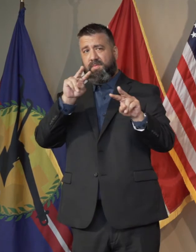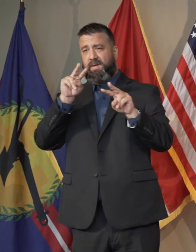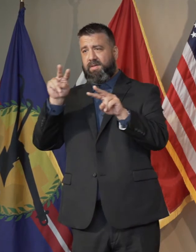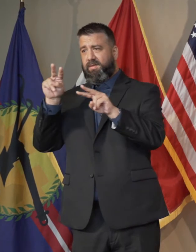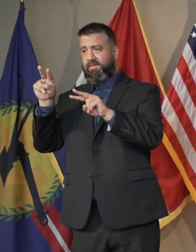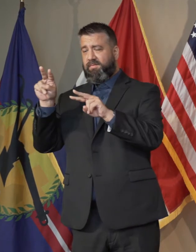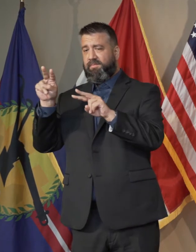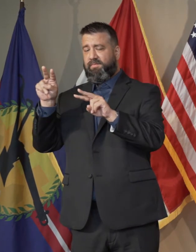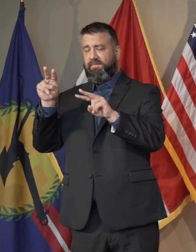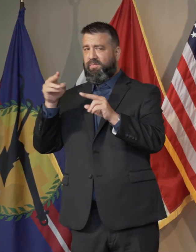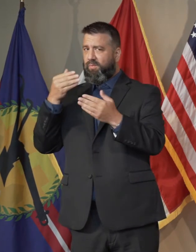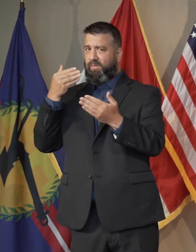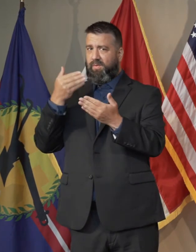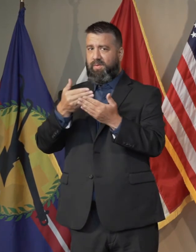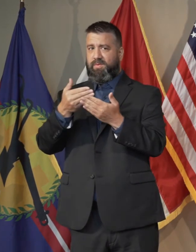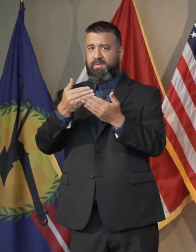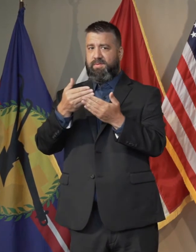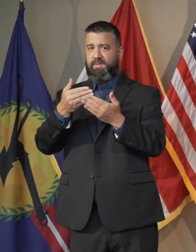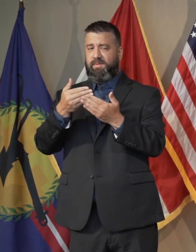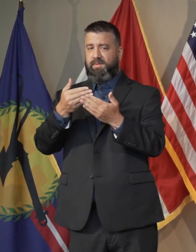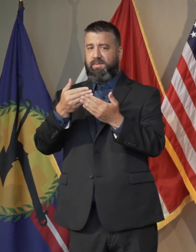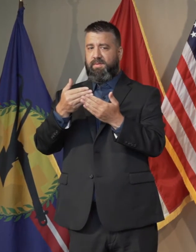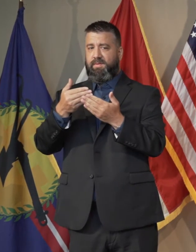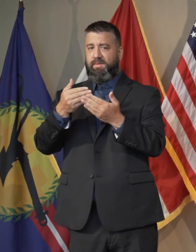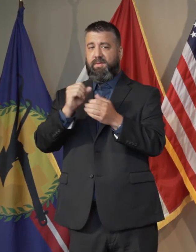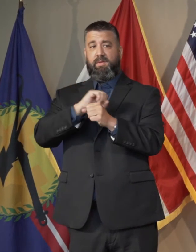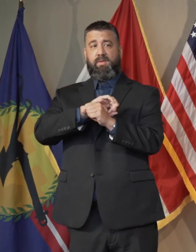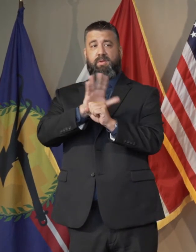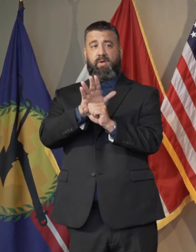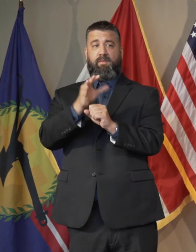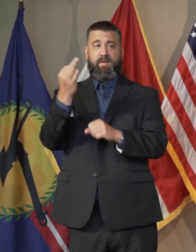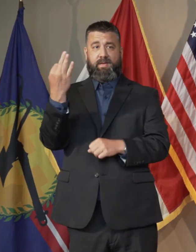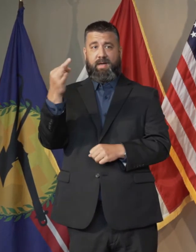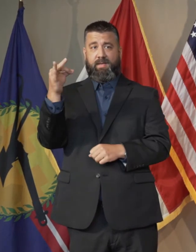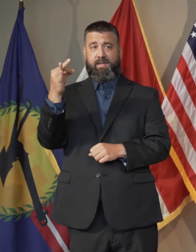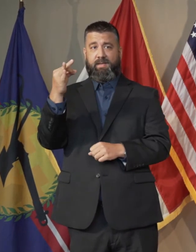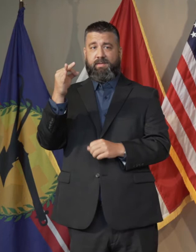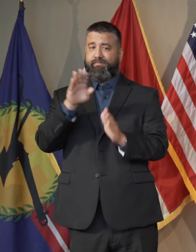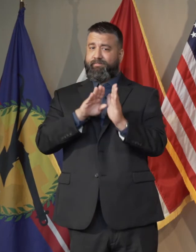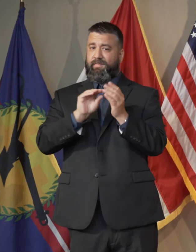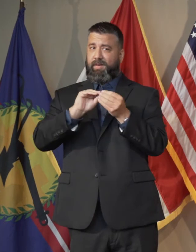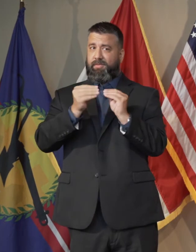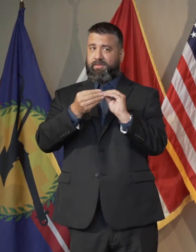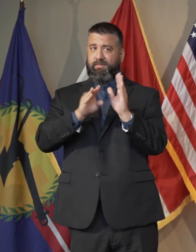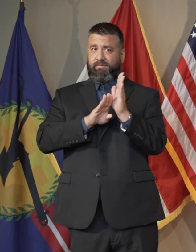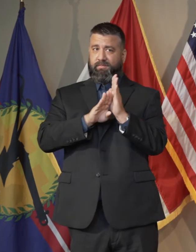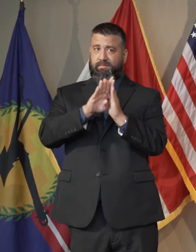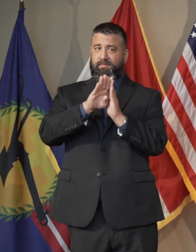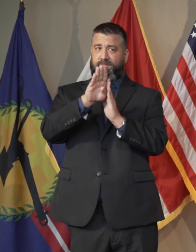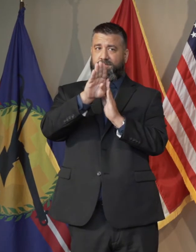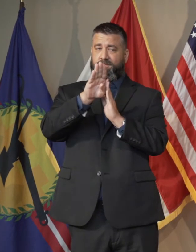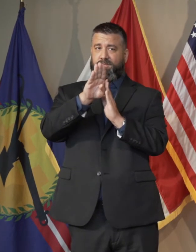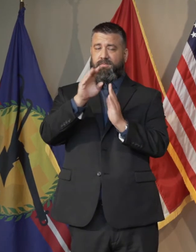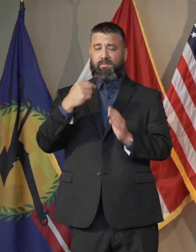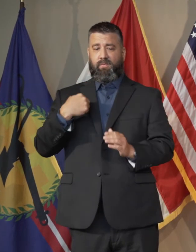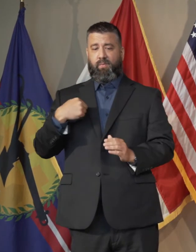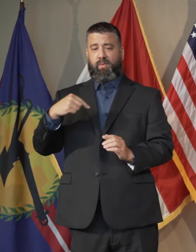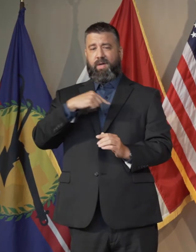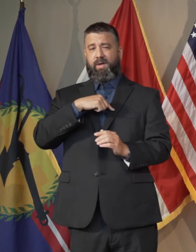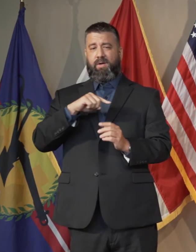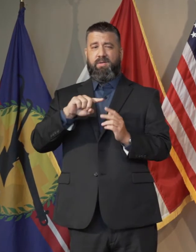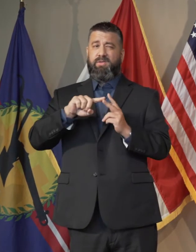state that COVID-19 rates are increasing. In St. Louis County, we're holding steady, trending